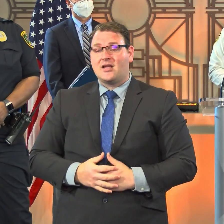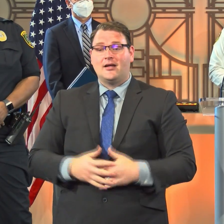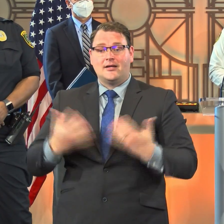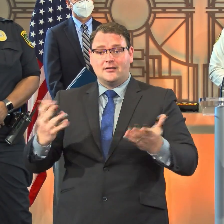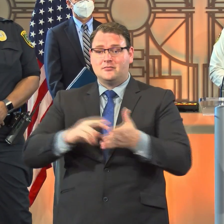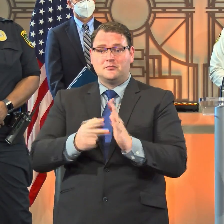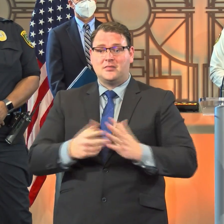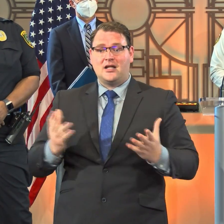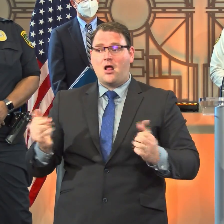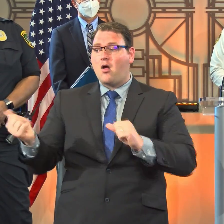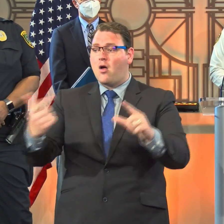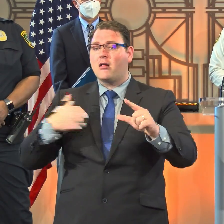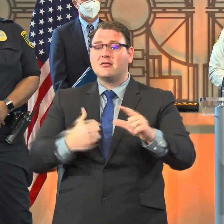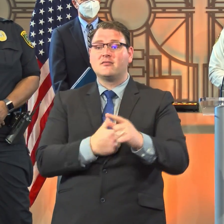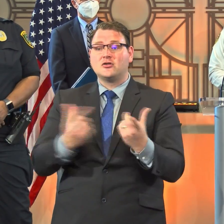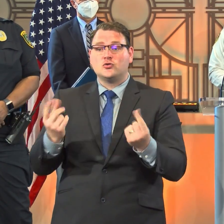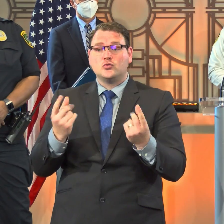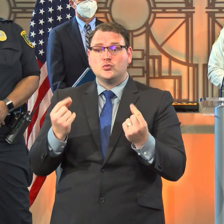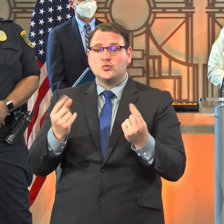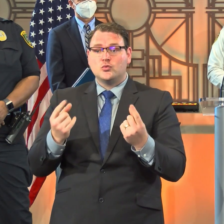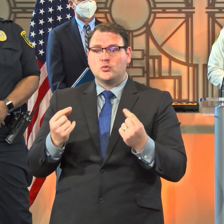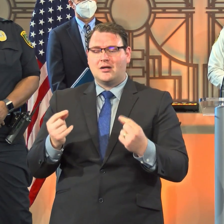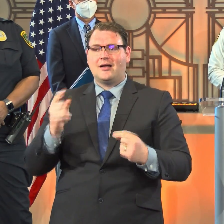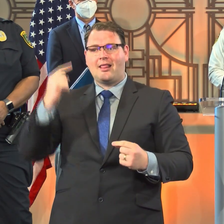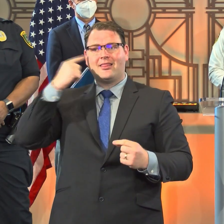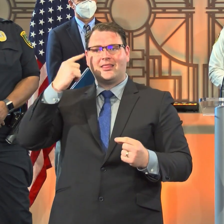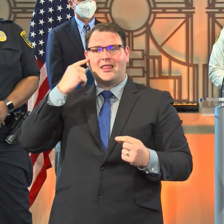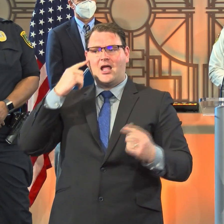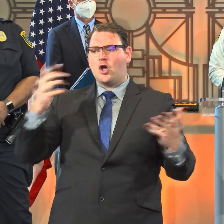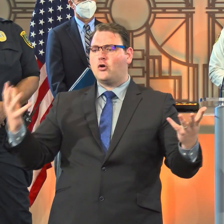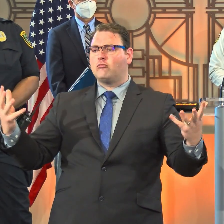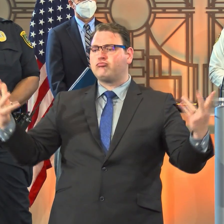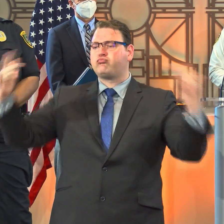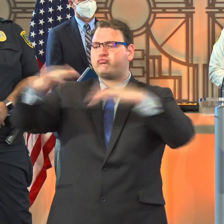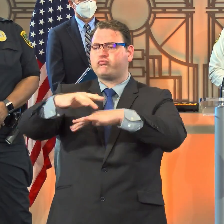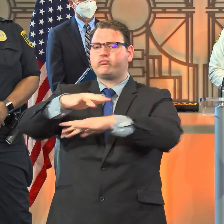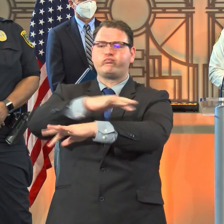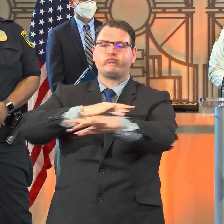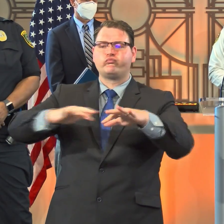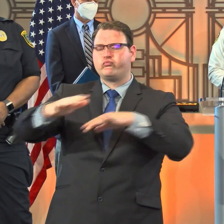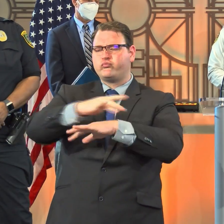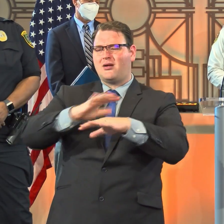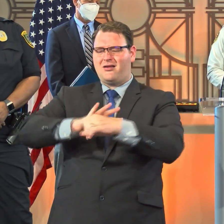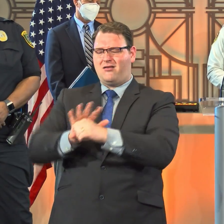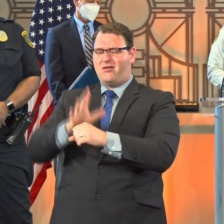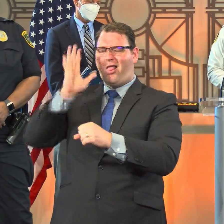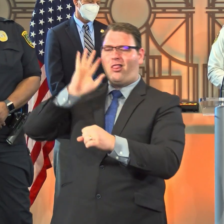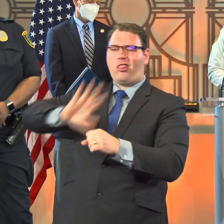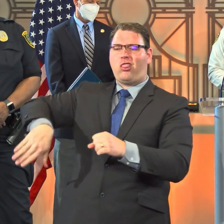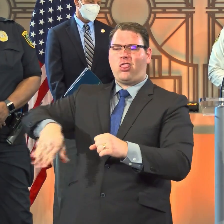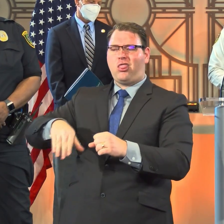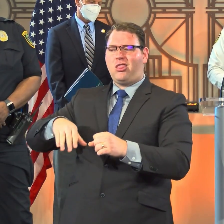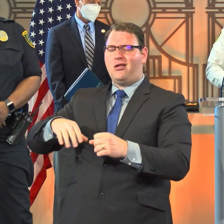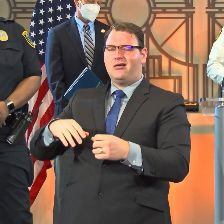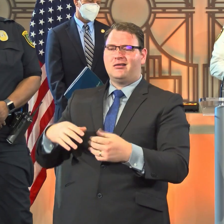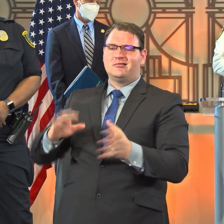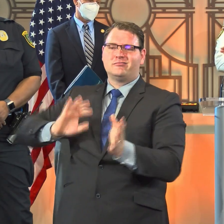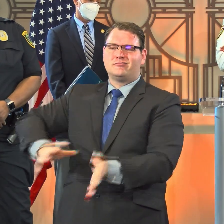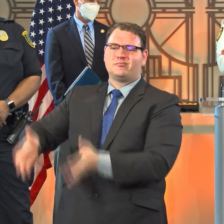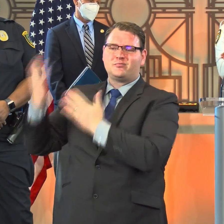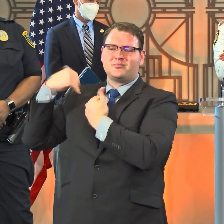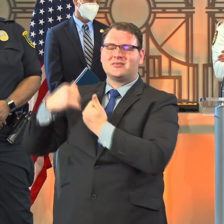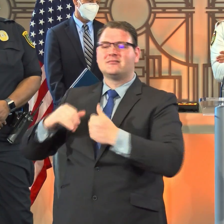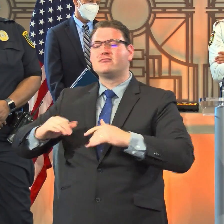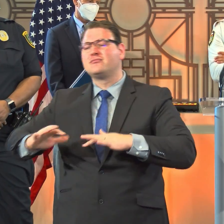and treat this virus as if it's yesterday's news, do we run the risk of fueling this virus and